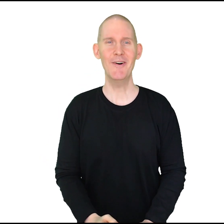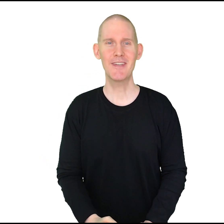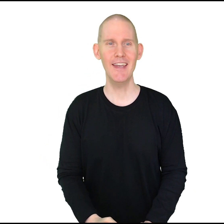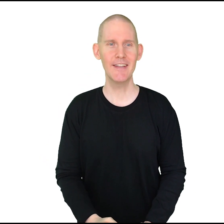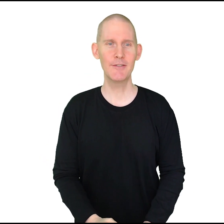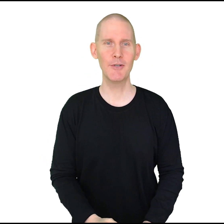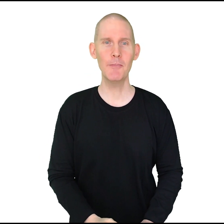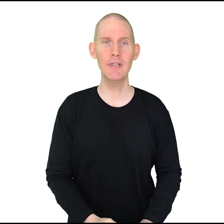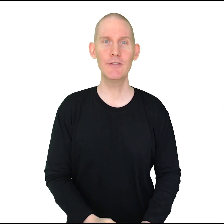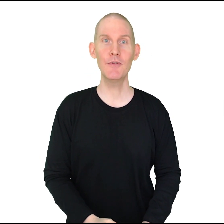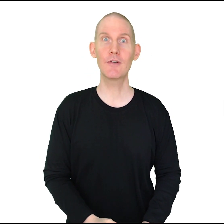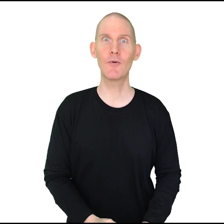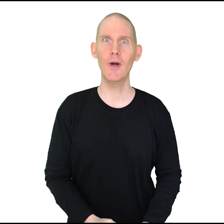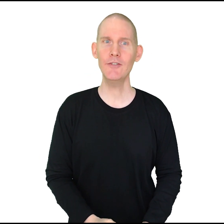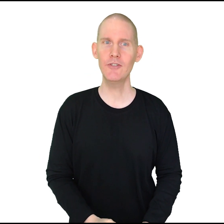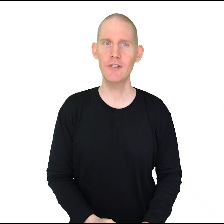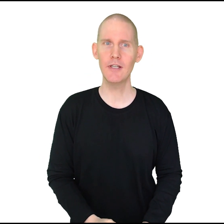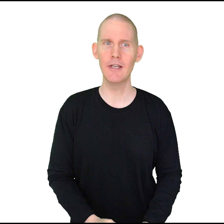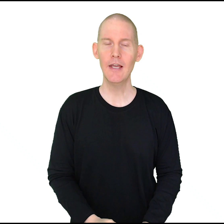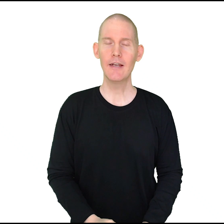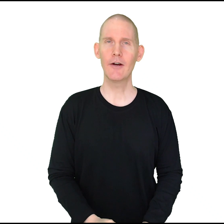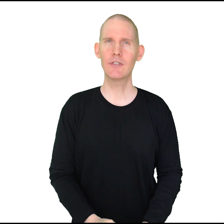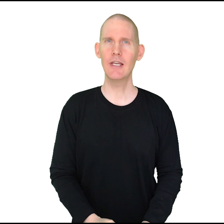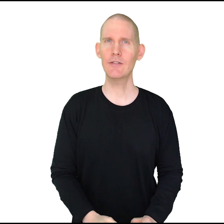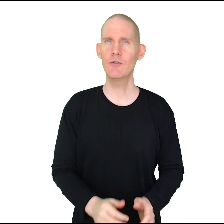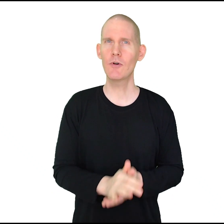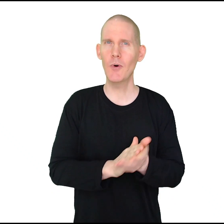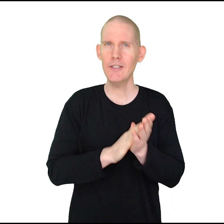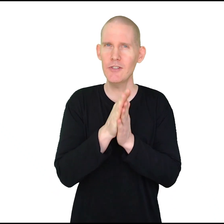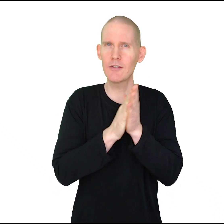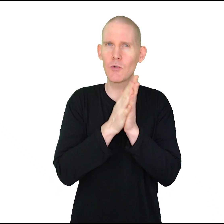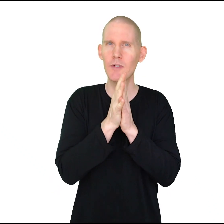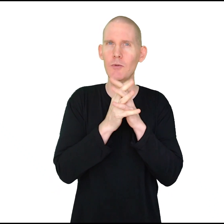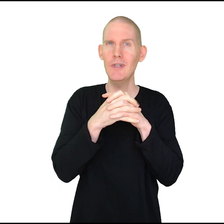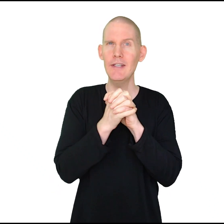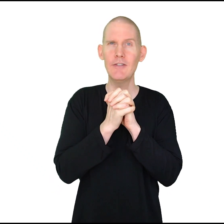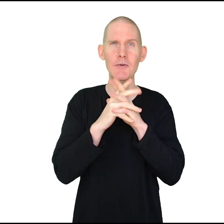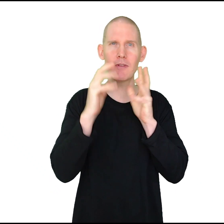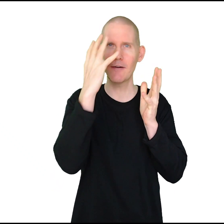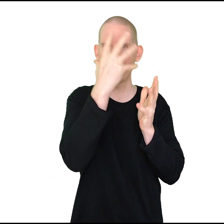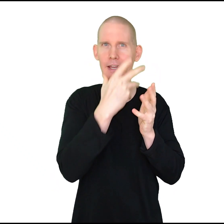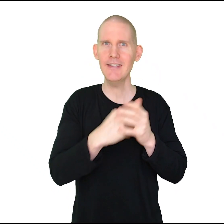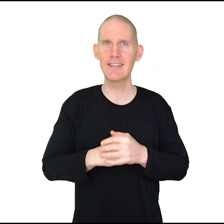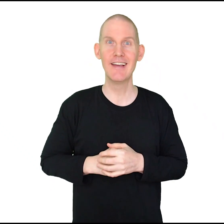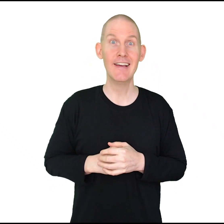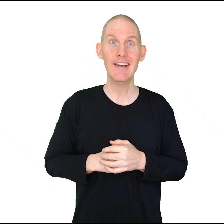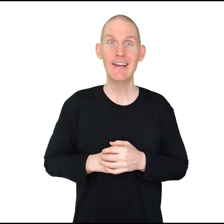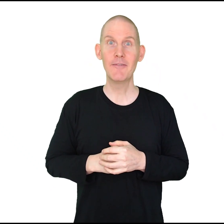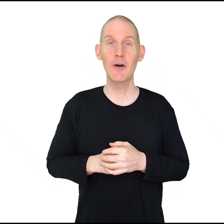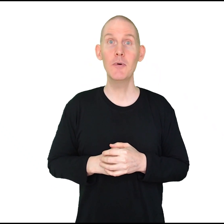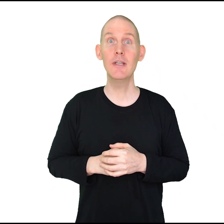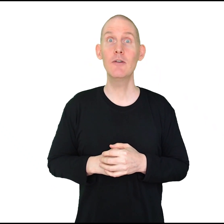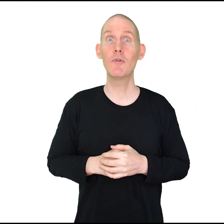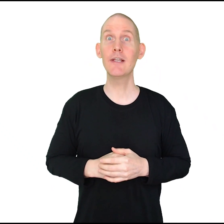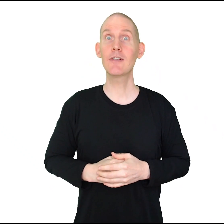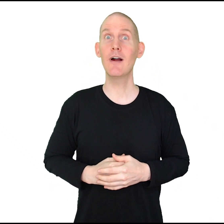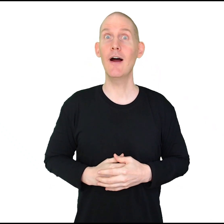Okay, let's jump into the question. Now it's a yes/no question, so what do we need to do with our face? Well, we need to raise our